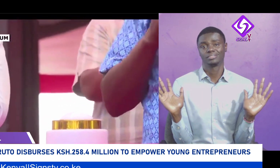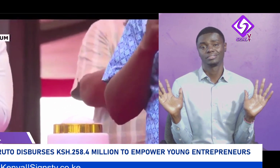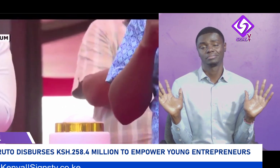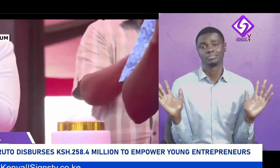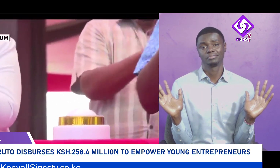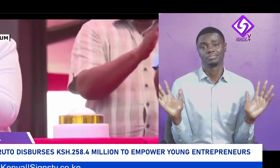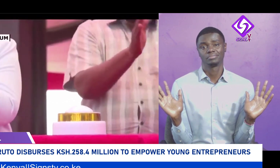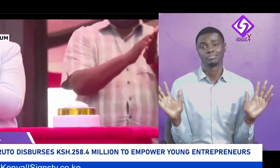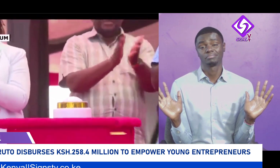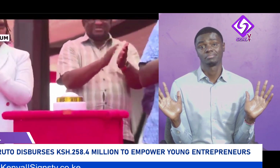Ndio hiyo!